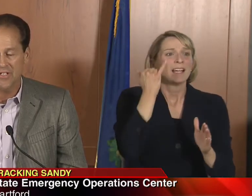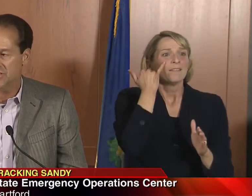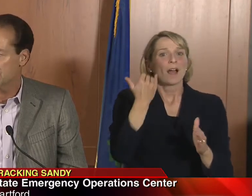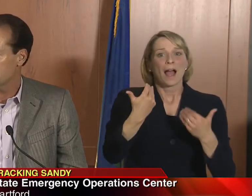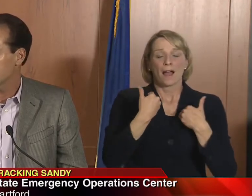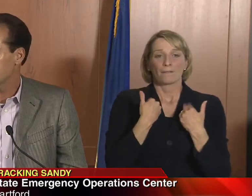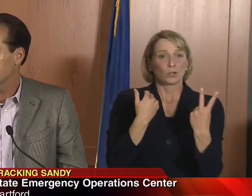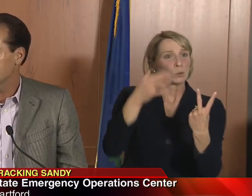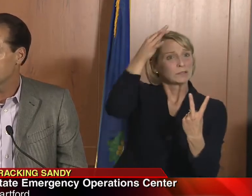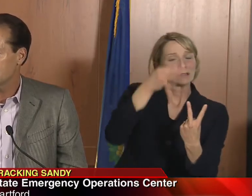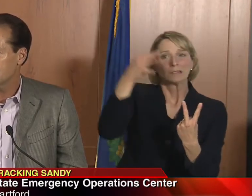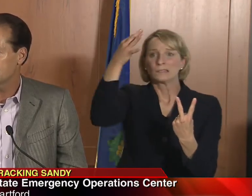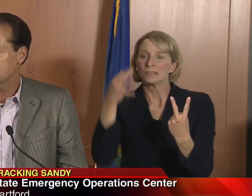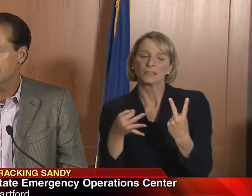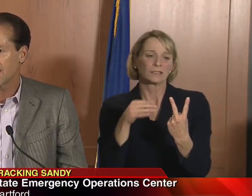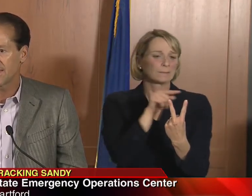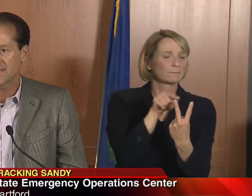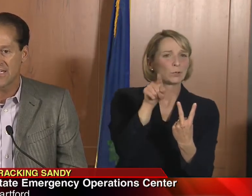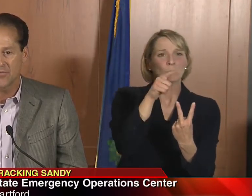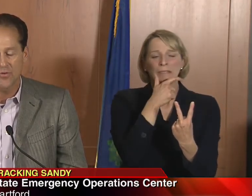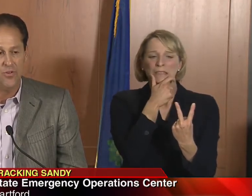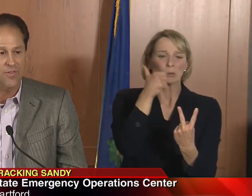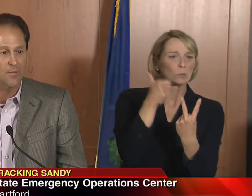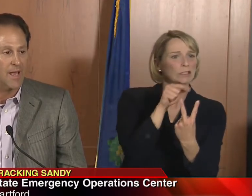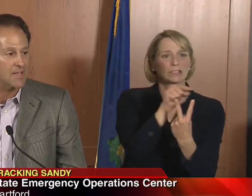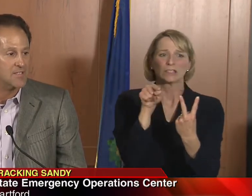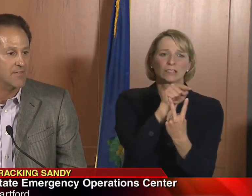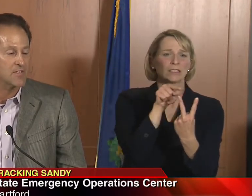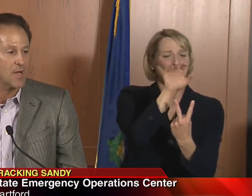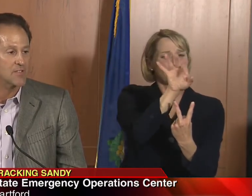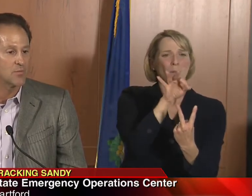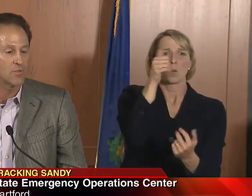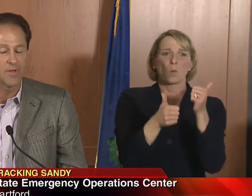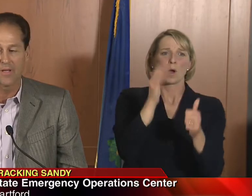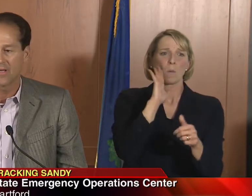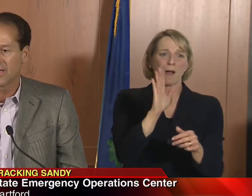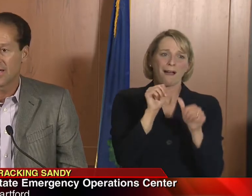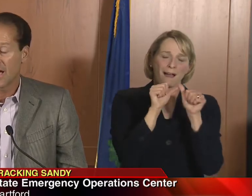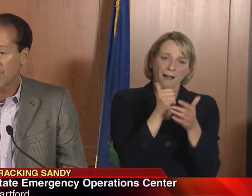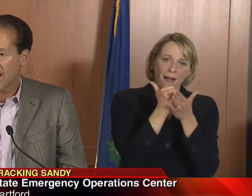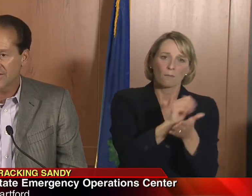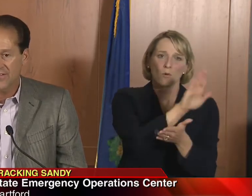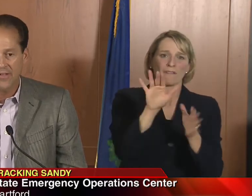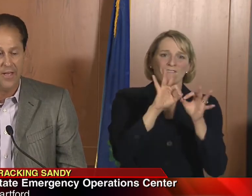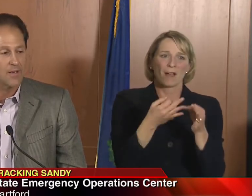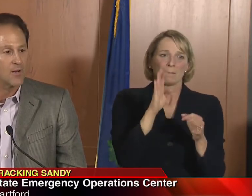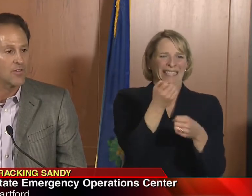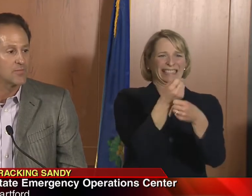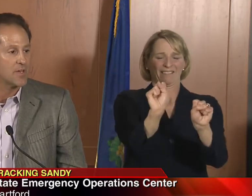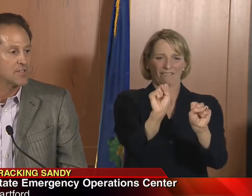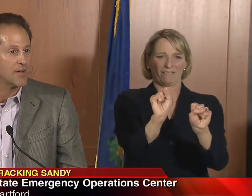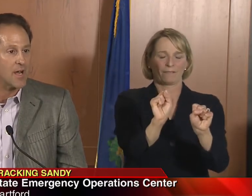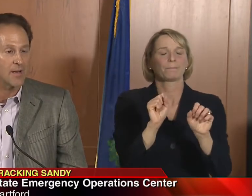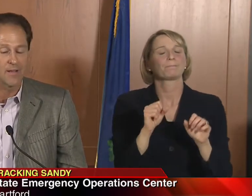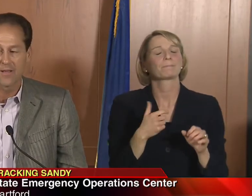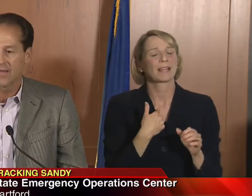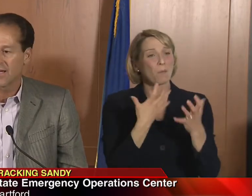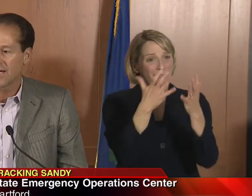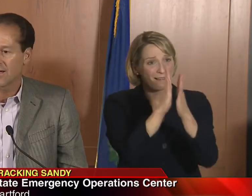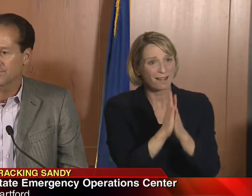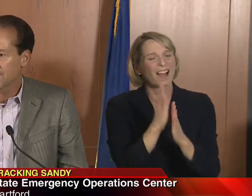two decisions to make, the decision that keeps you and your family as safe as possible. I would ask, and I know this might sound